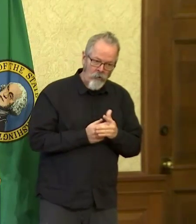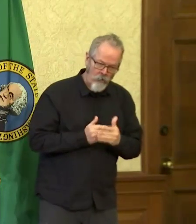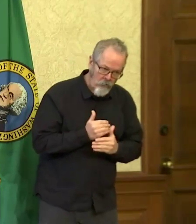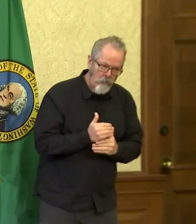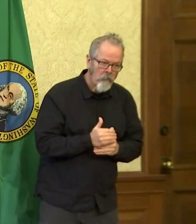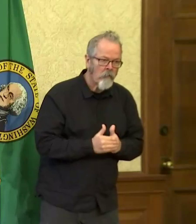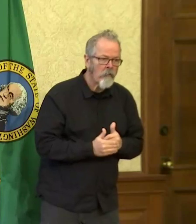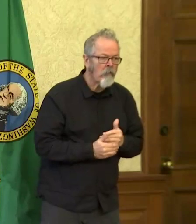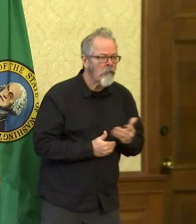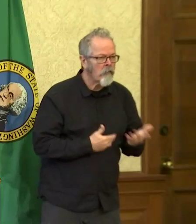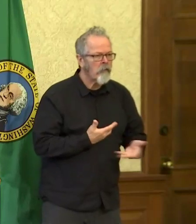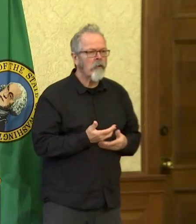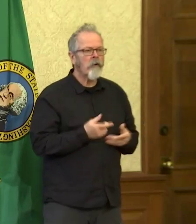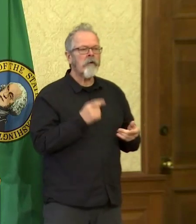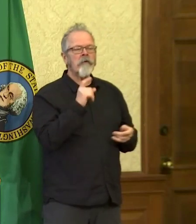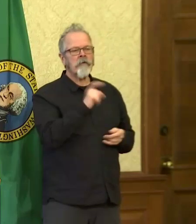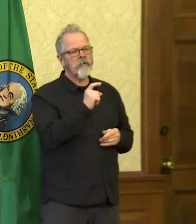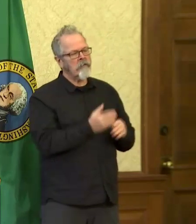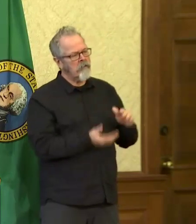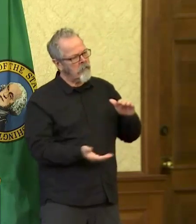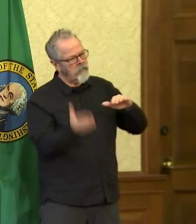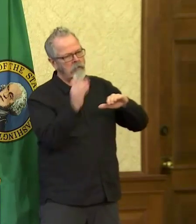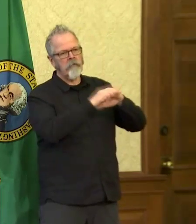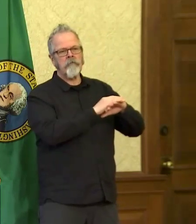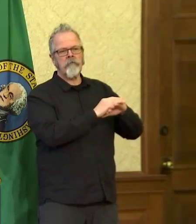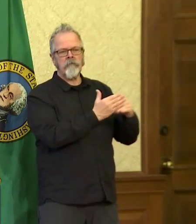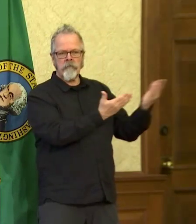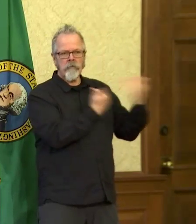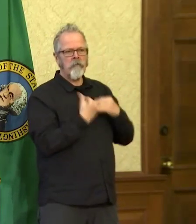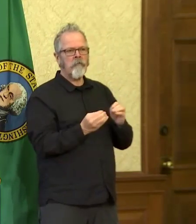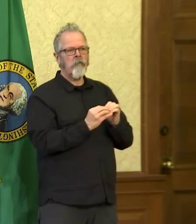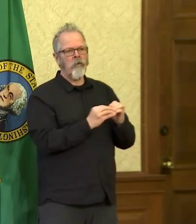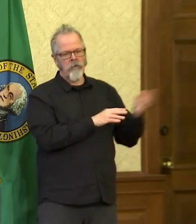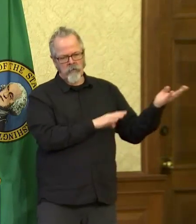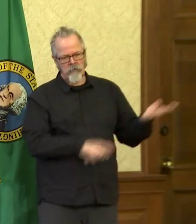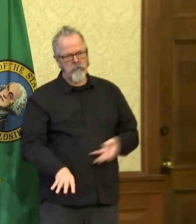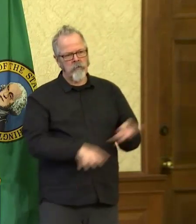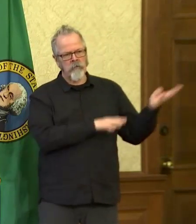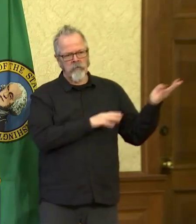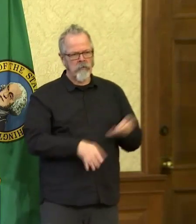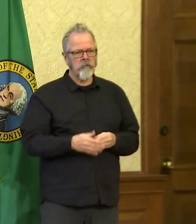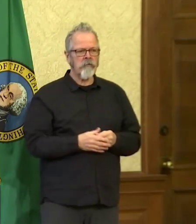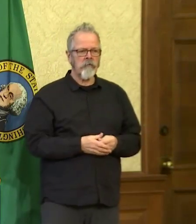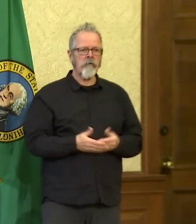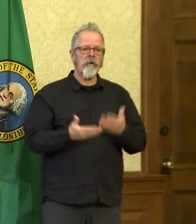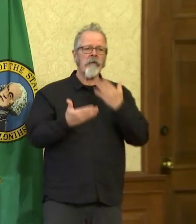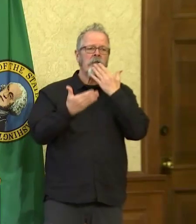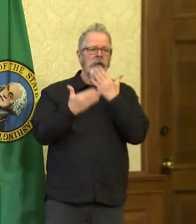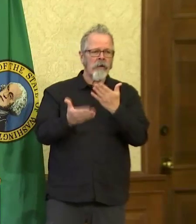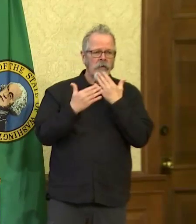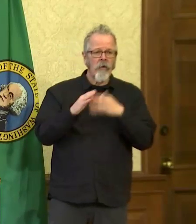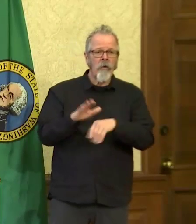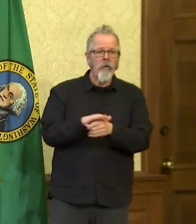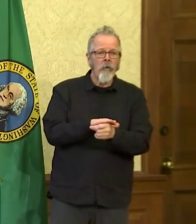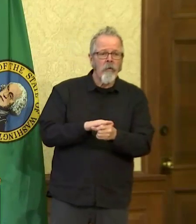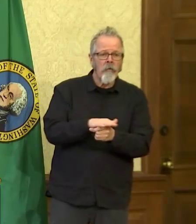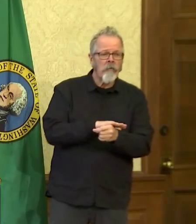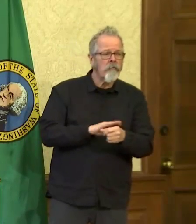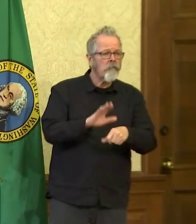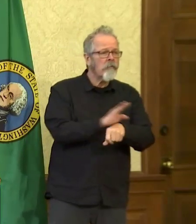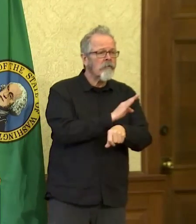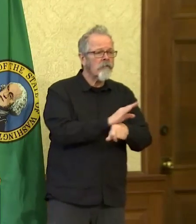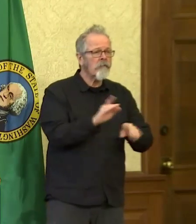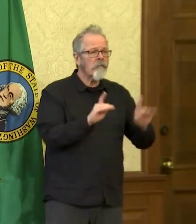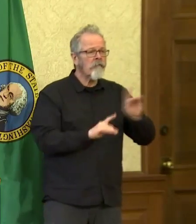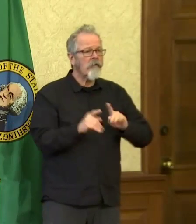local business people who are helping. Dan Nordstrom at the Outdoor Research is now making, or will shortly be making, I think, over